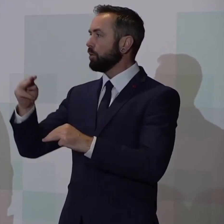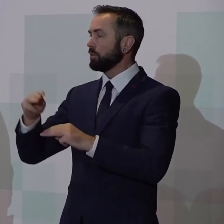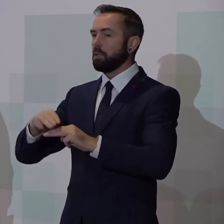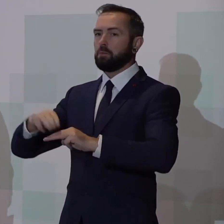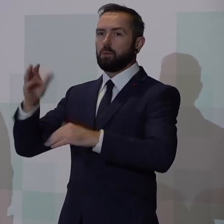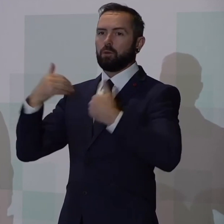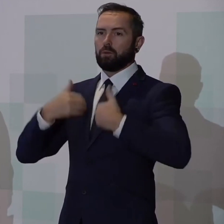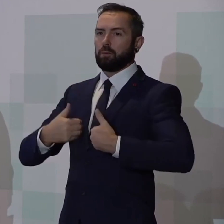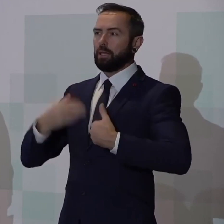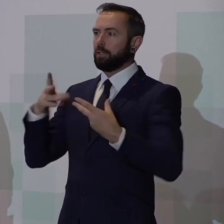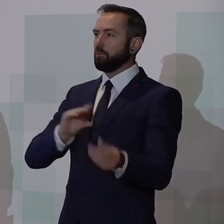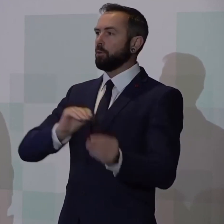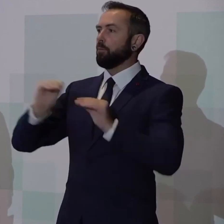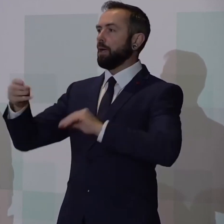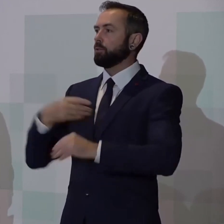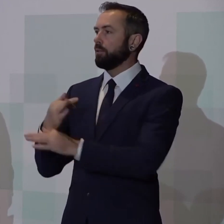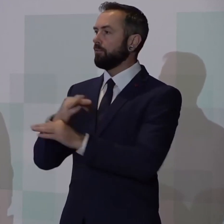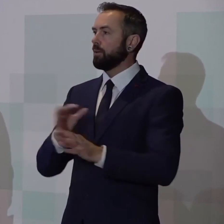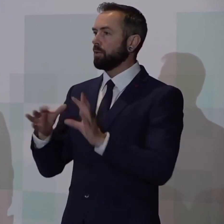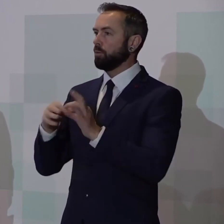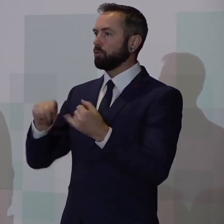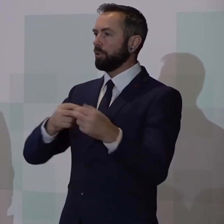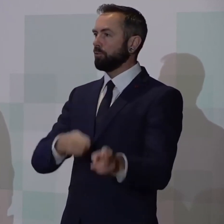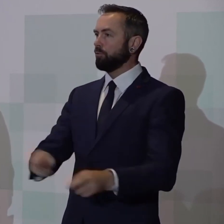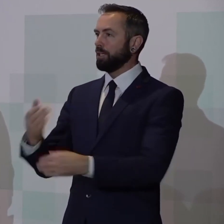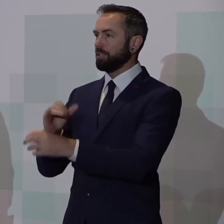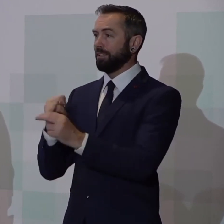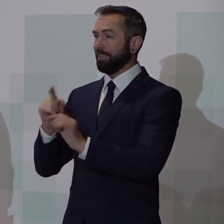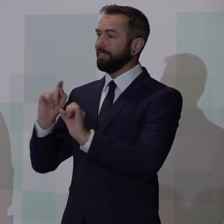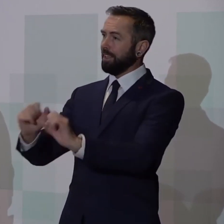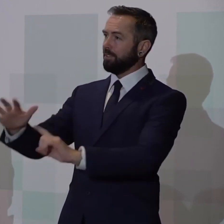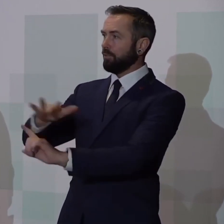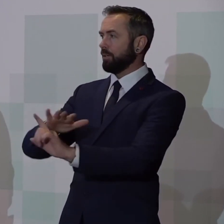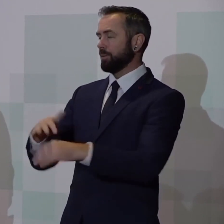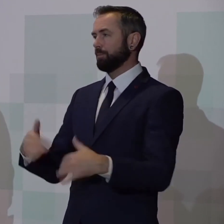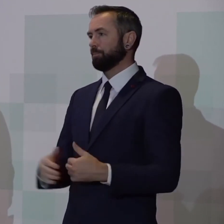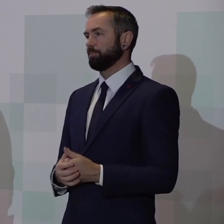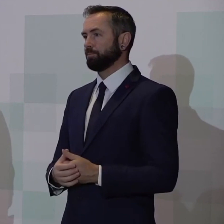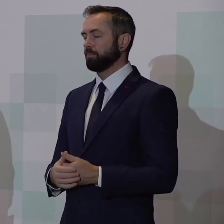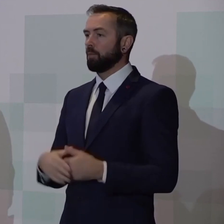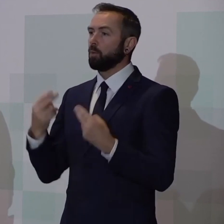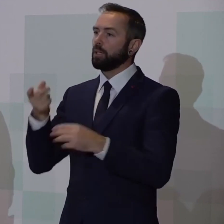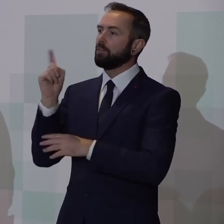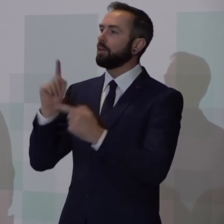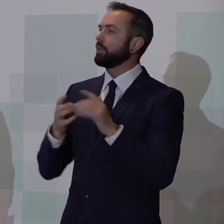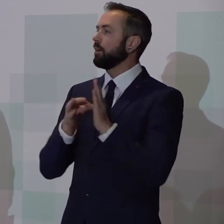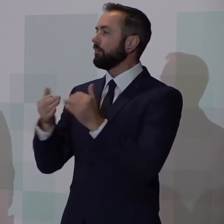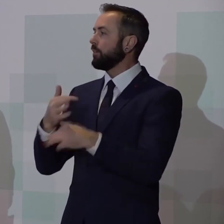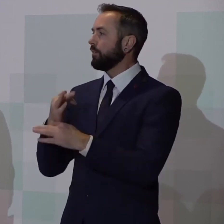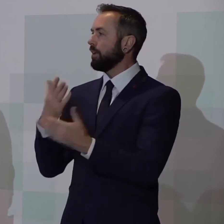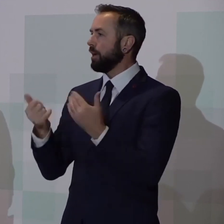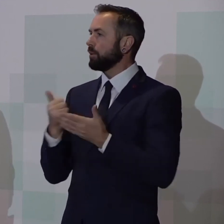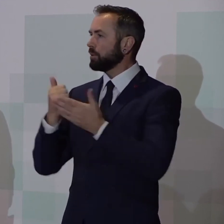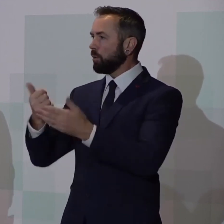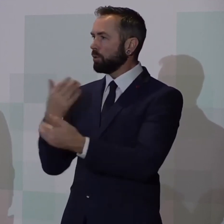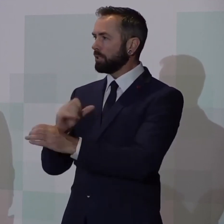of men having to move back to the family home and try to rear their children in this environment. Need advice and guidance for fathers on how to support